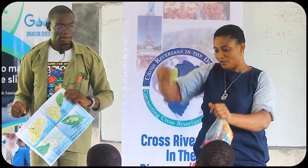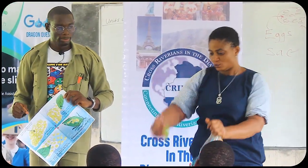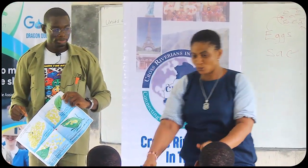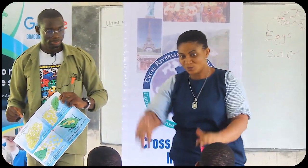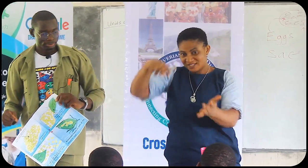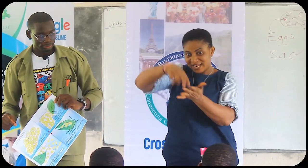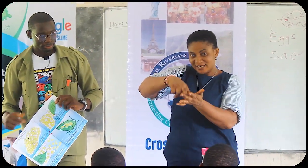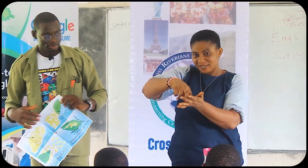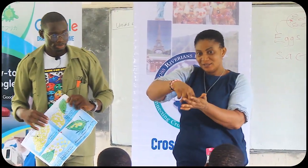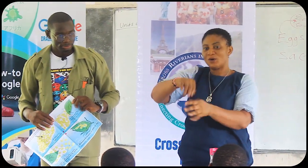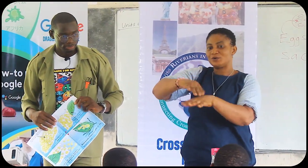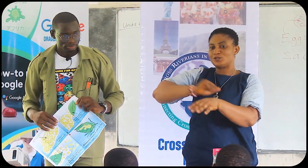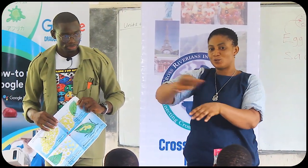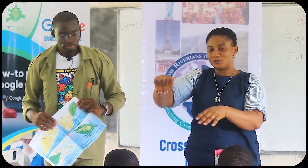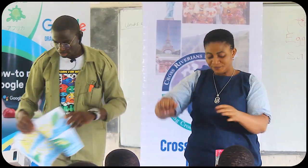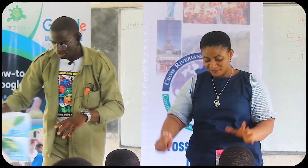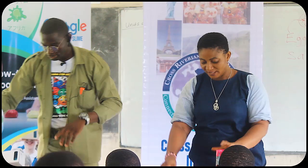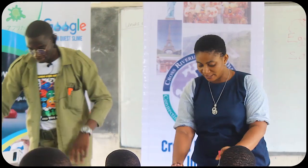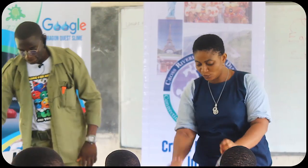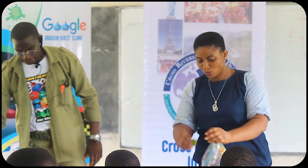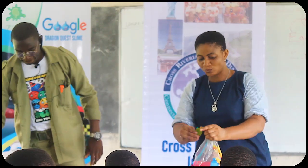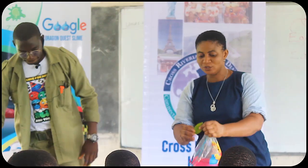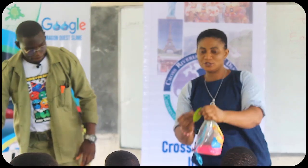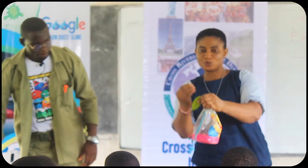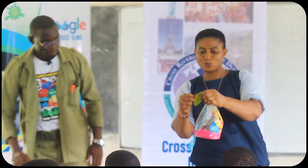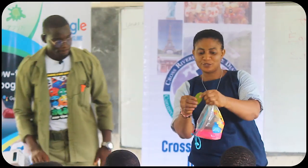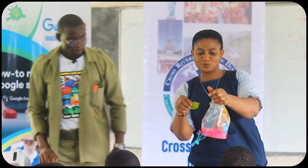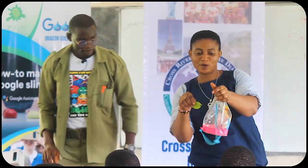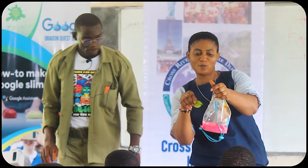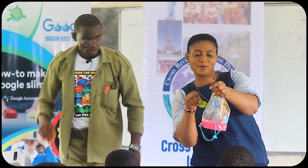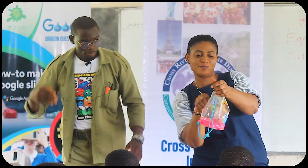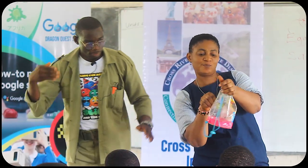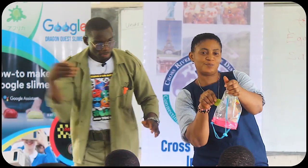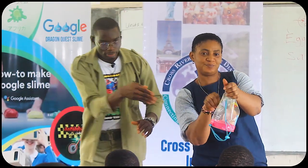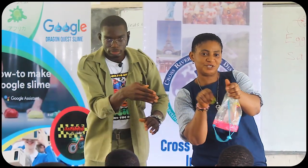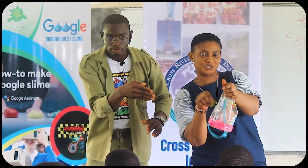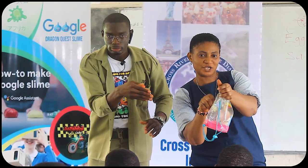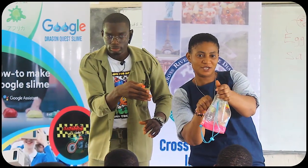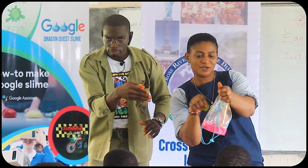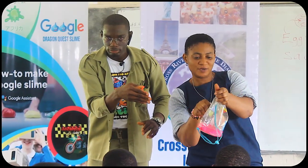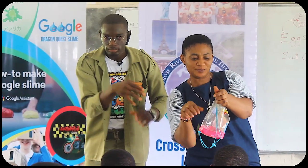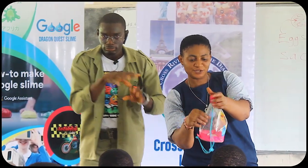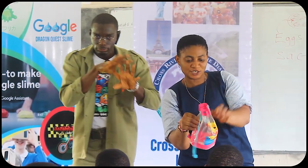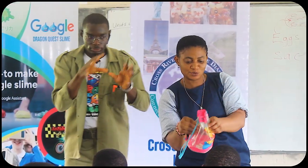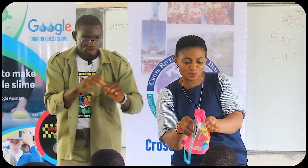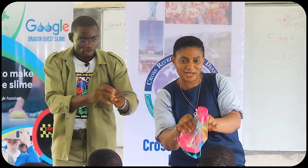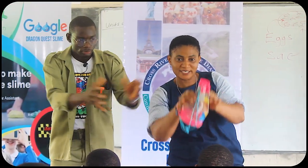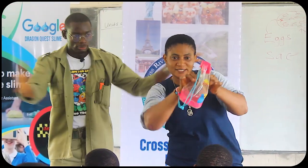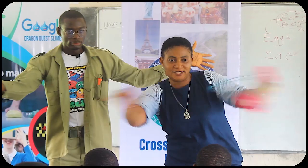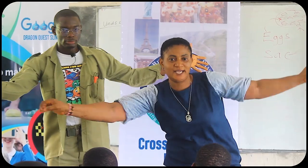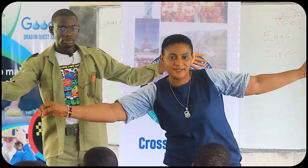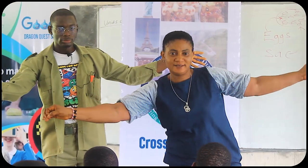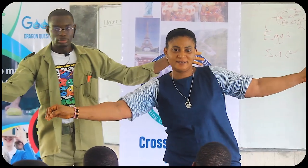leaf to standing on its own. Then this one is growing. It will now come and pinch here. When it pinch here, this one will